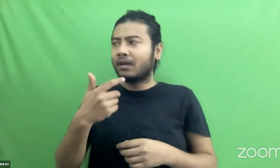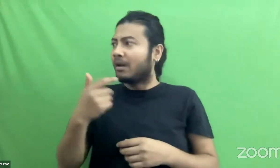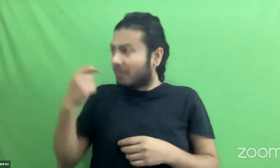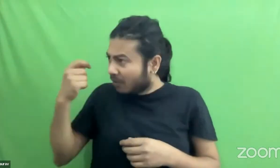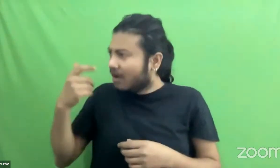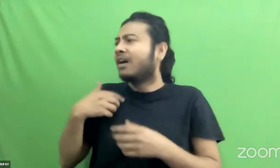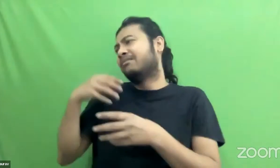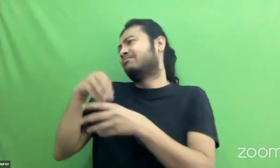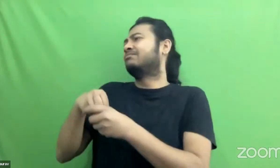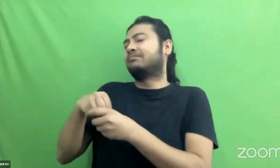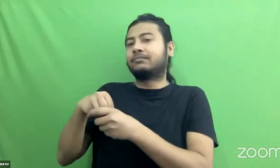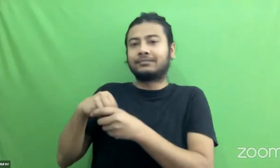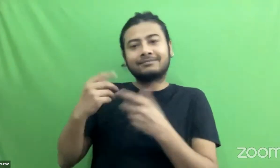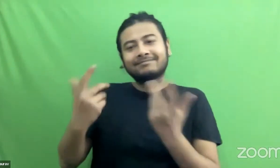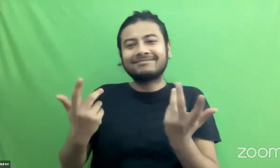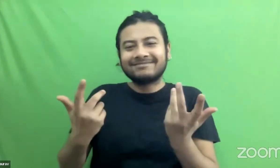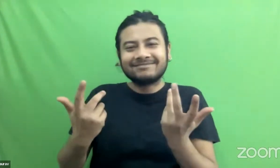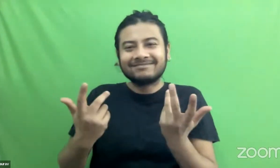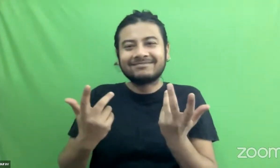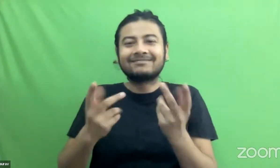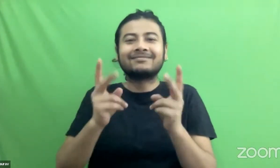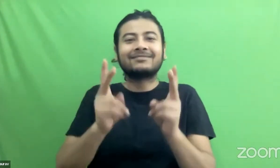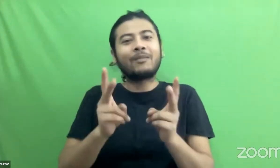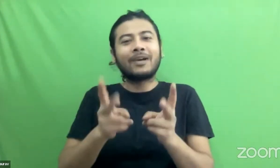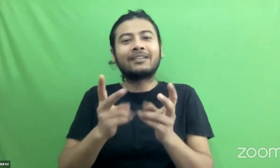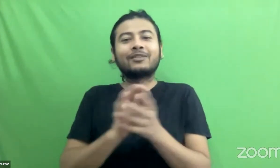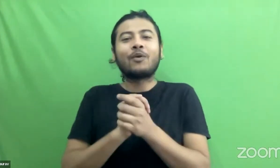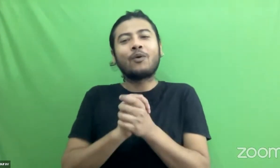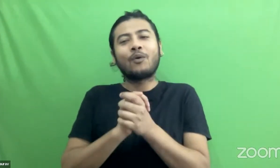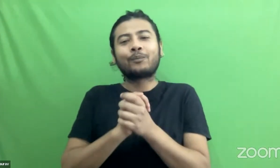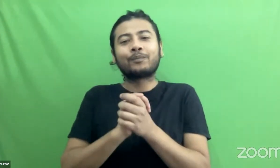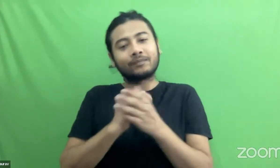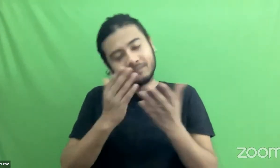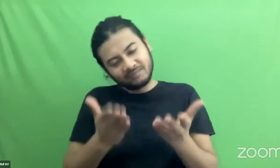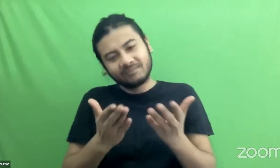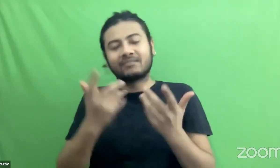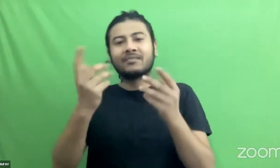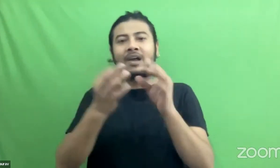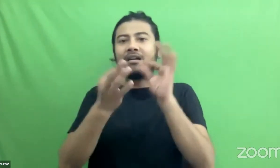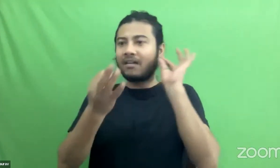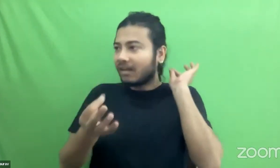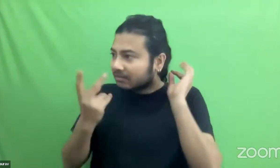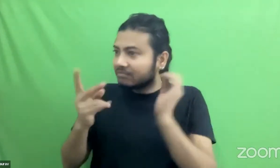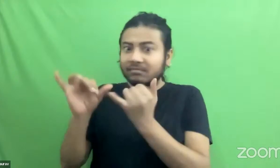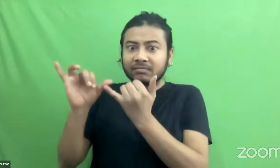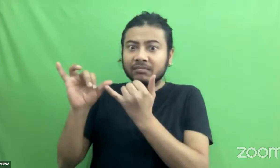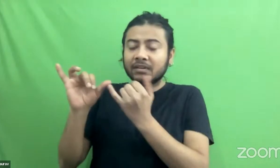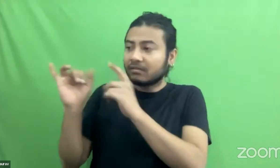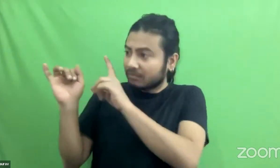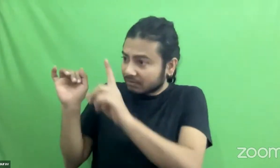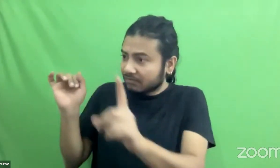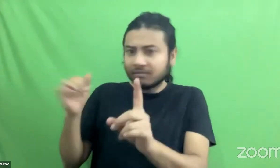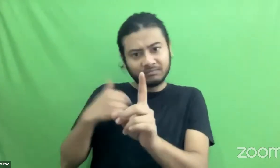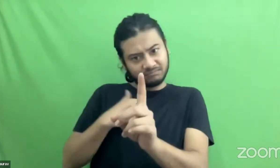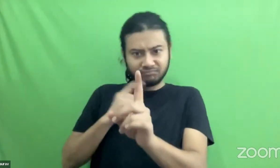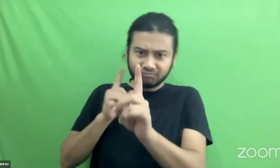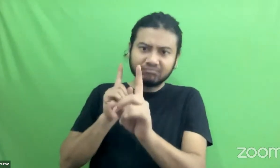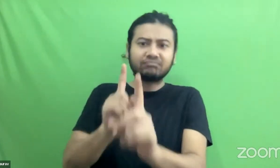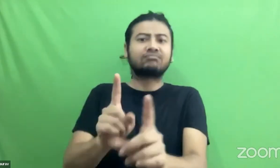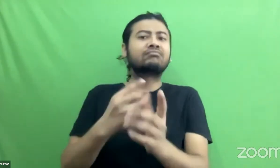Similarly, Radharani also wanted to take part in this Leela. Chaitanya Mahaprabhu's Leela. So that is why